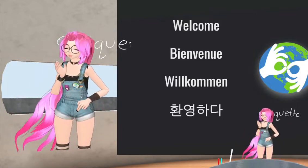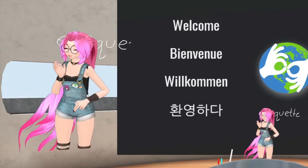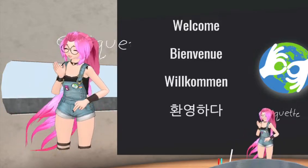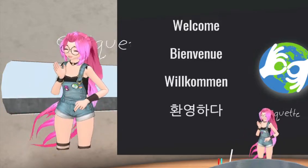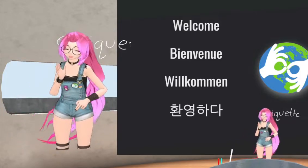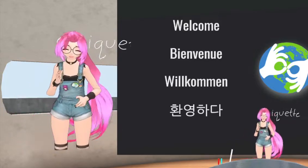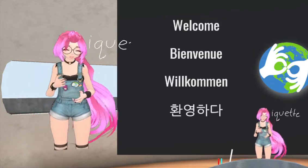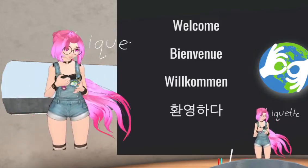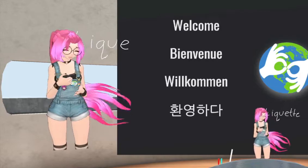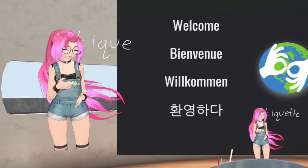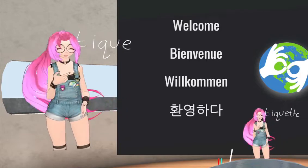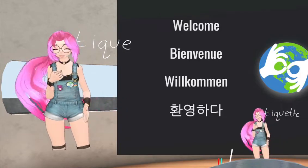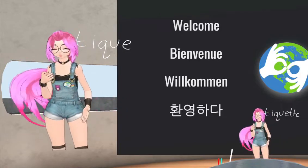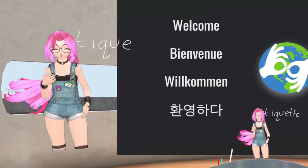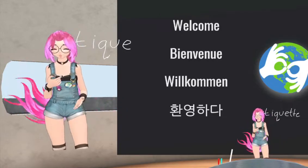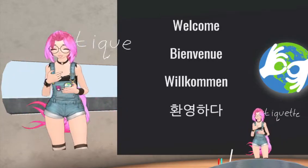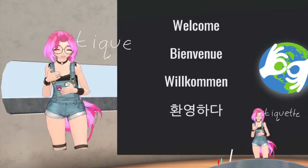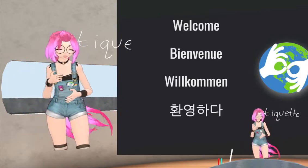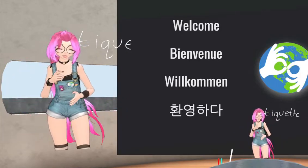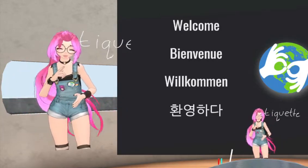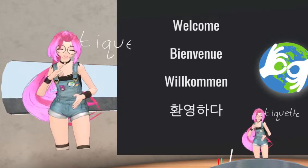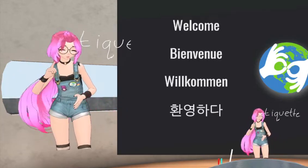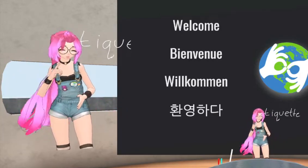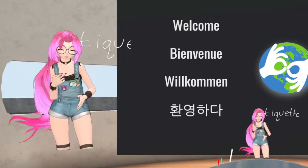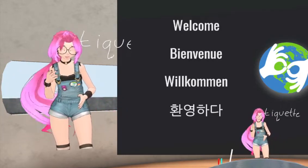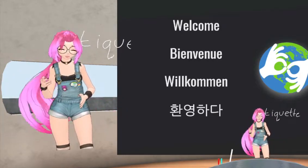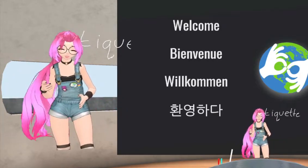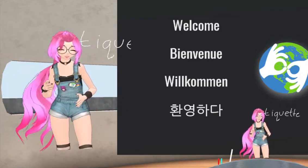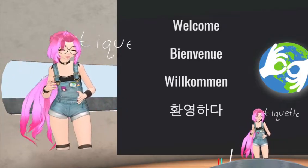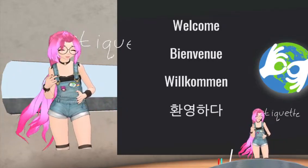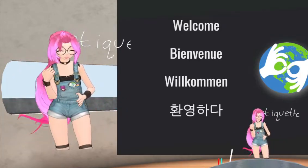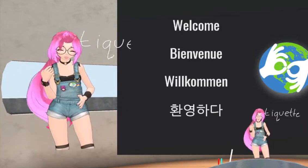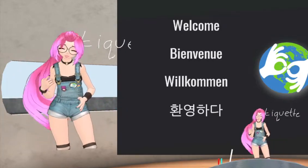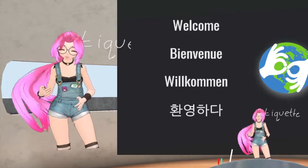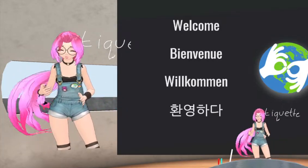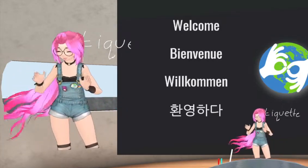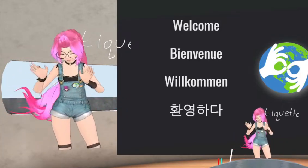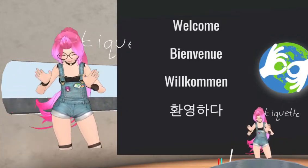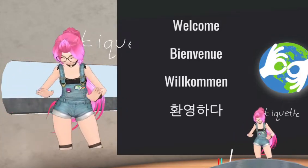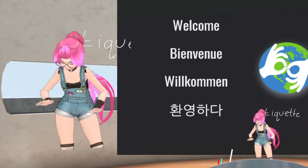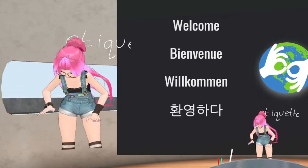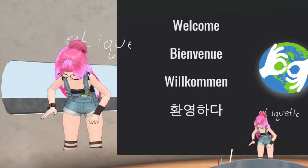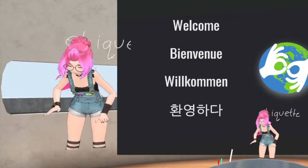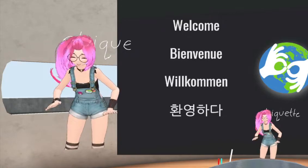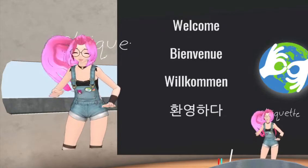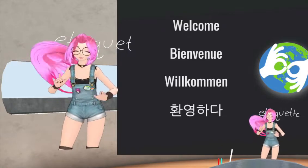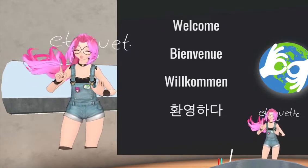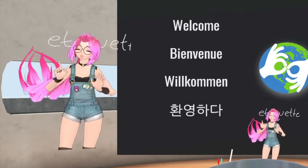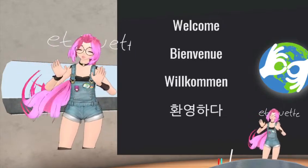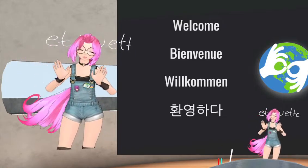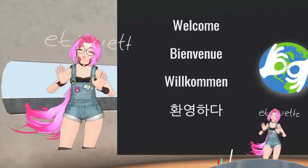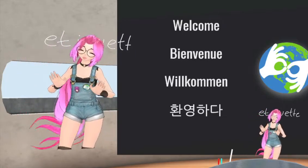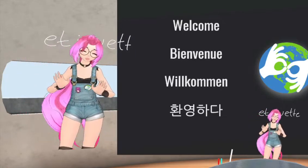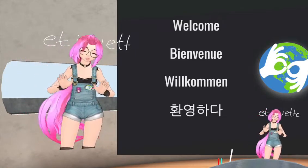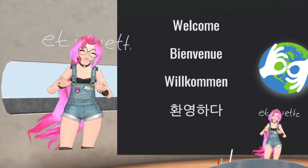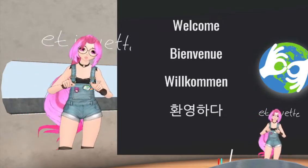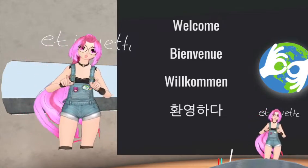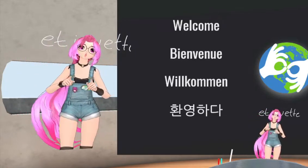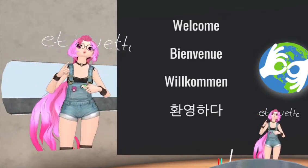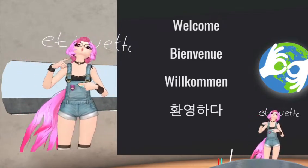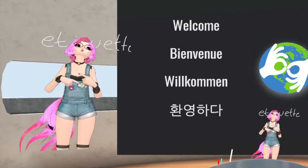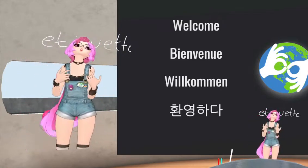somebody's personal bubble, of course. So waving is a really great way to get a deaf person's attention in VR. But when it comes to